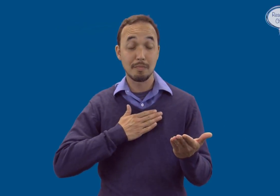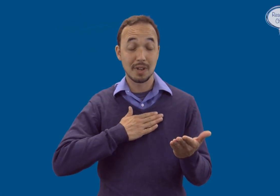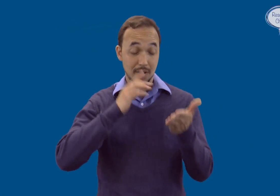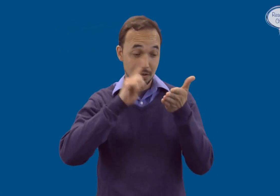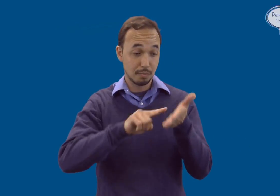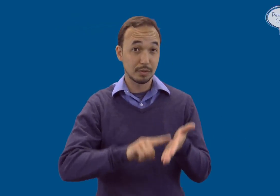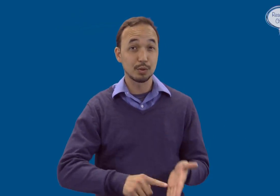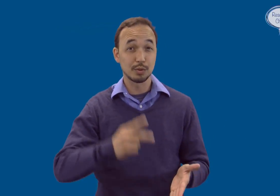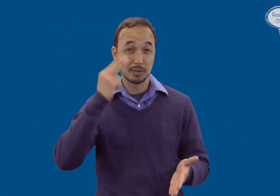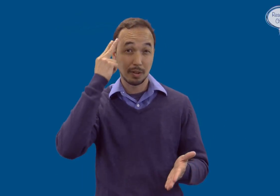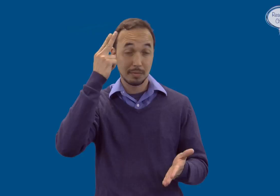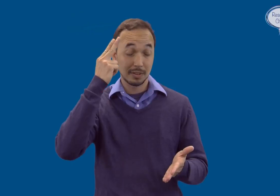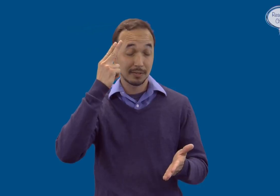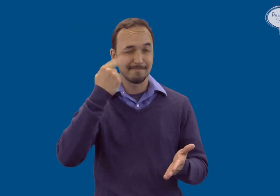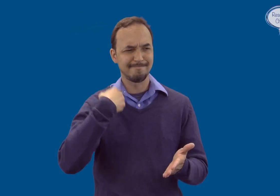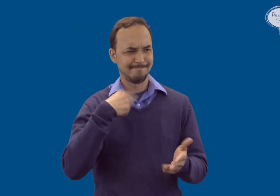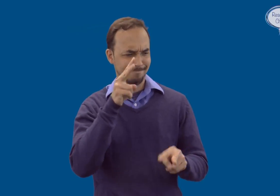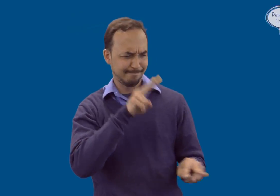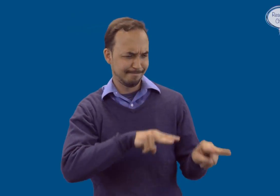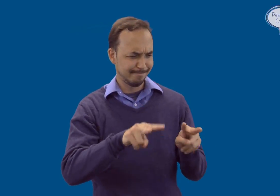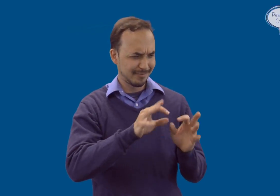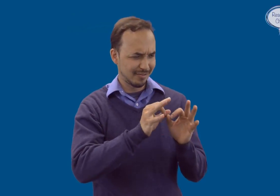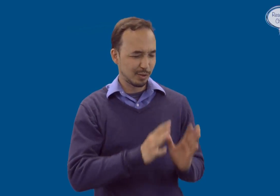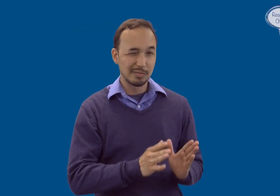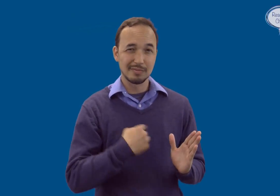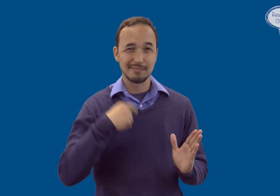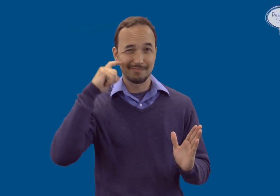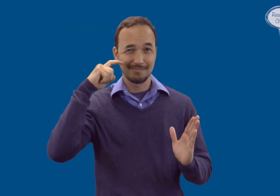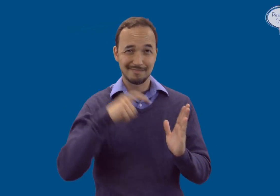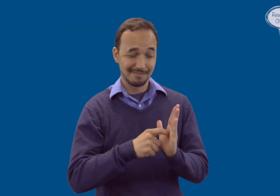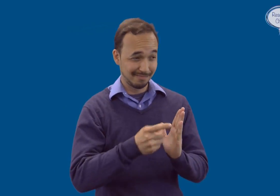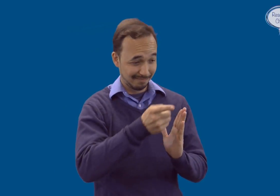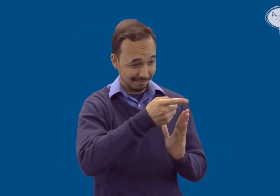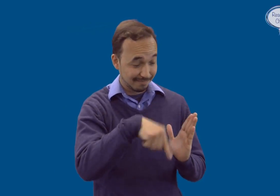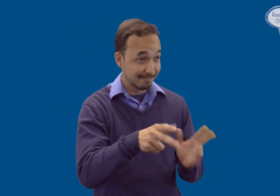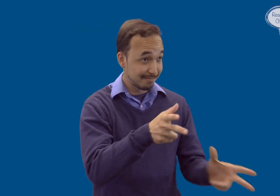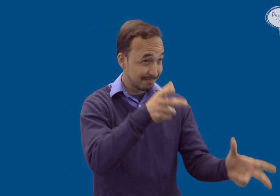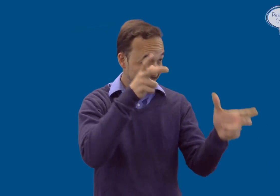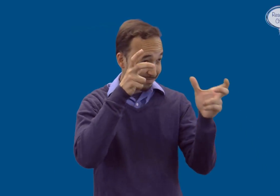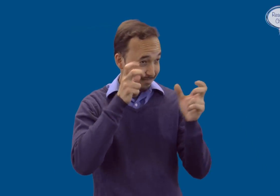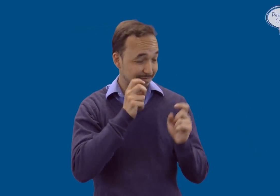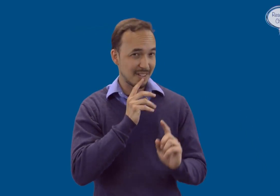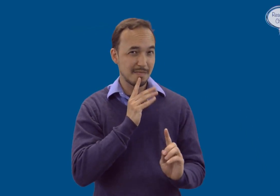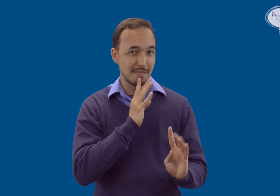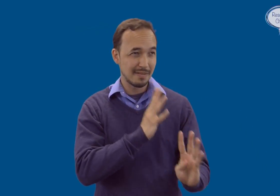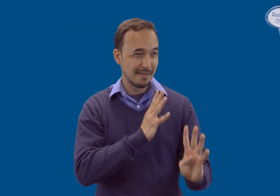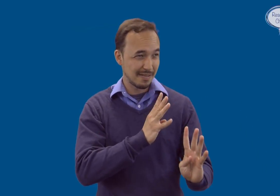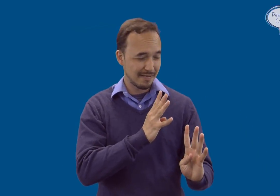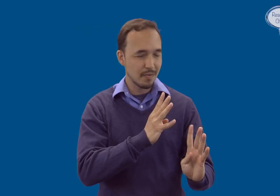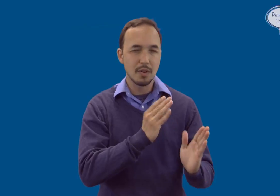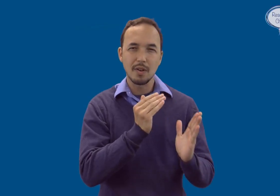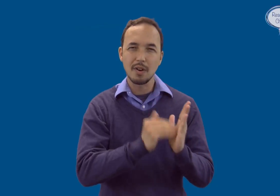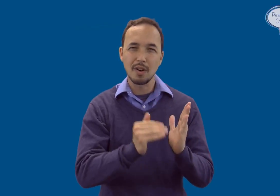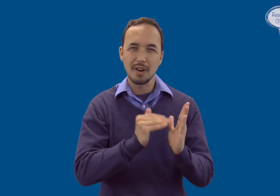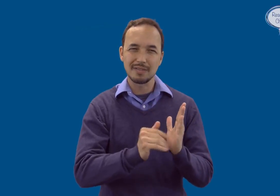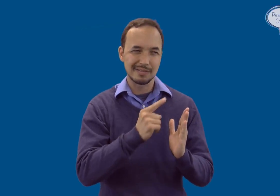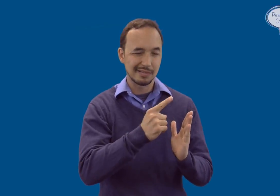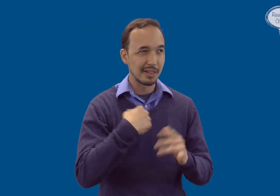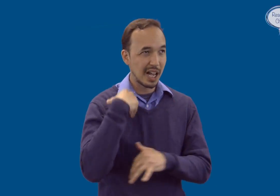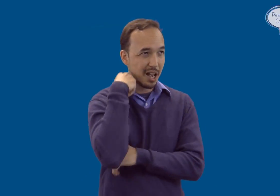For my research, I went back to this observation that when interpreting from a signed language to a spoken language, interpreters